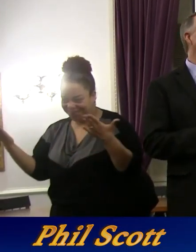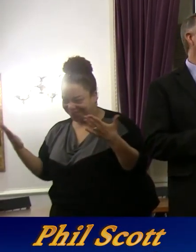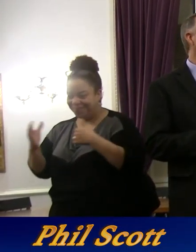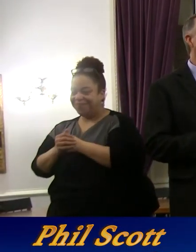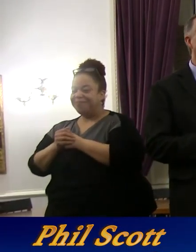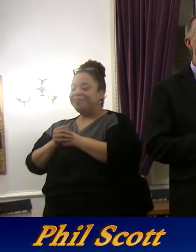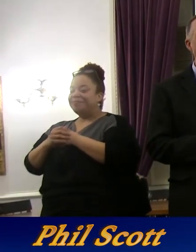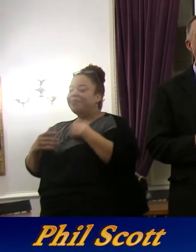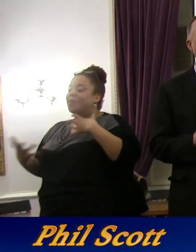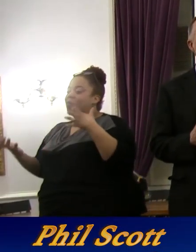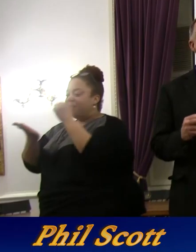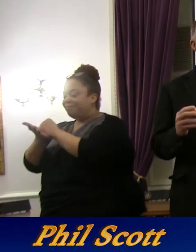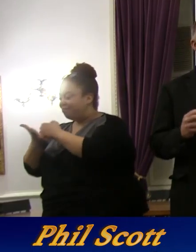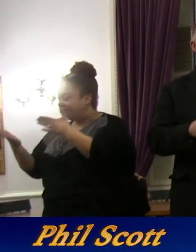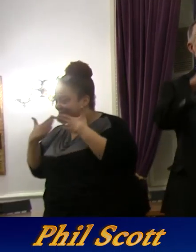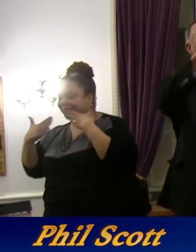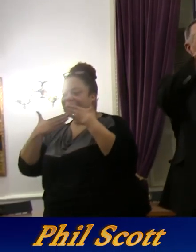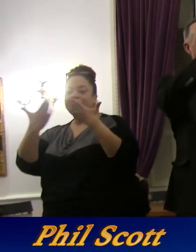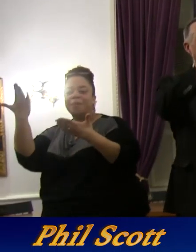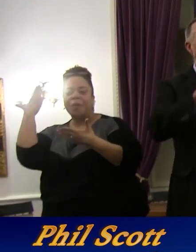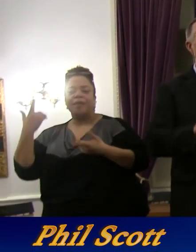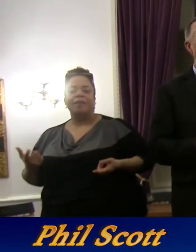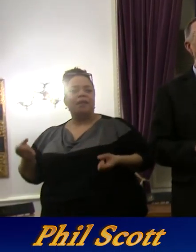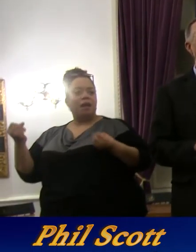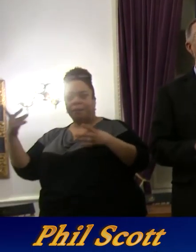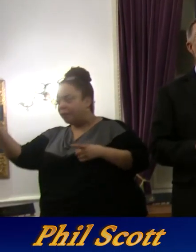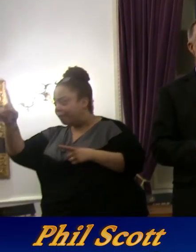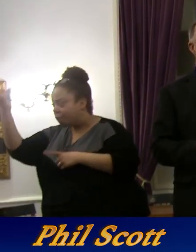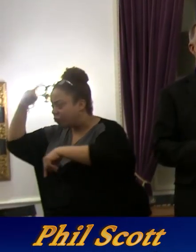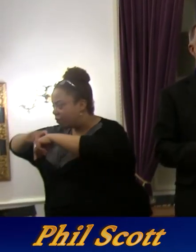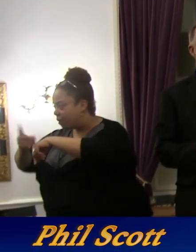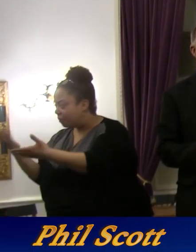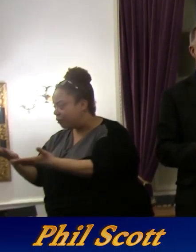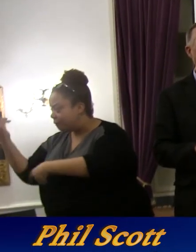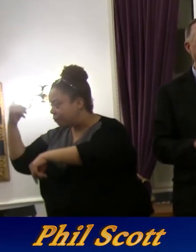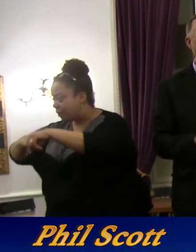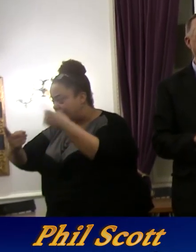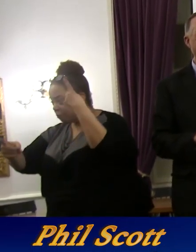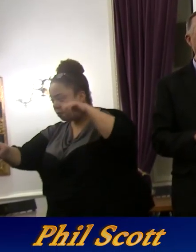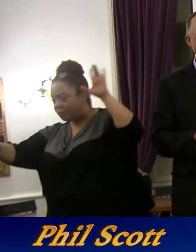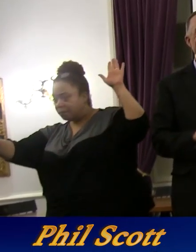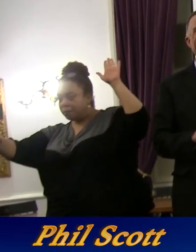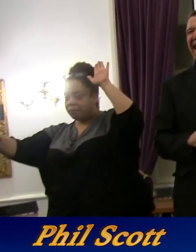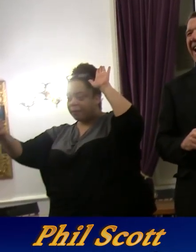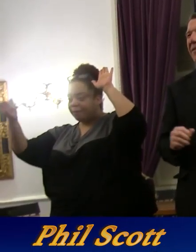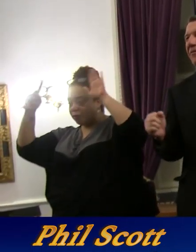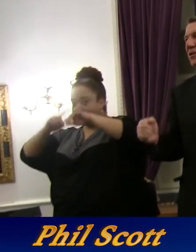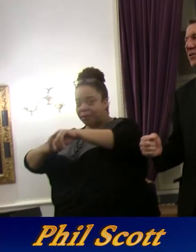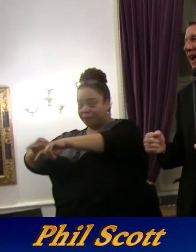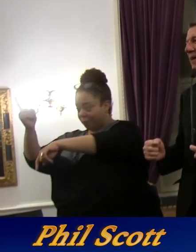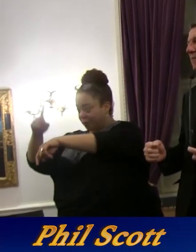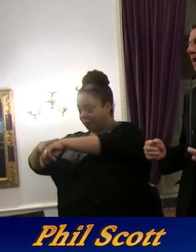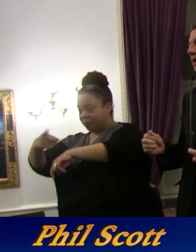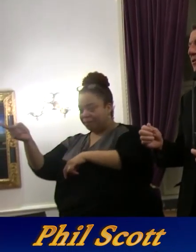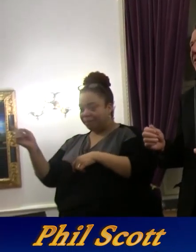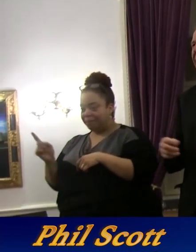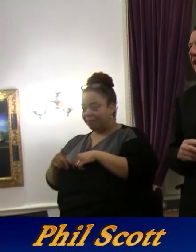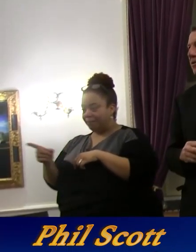welcome you to the State House and how many first-time Louis how are you how many first-time